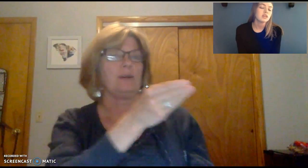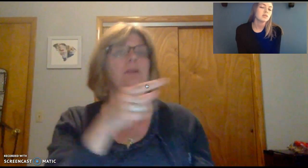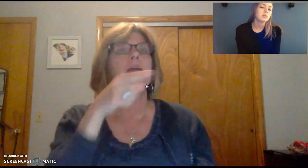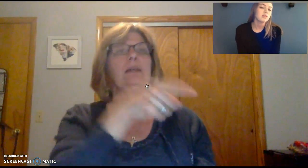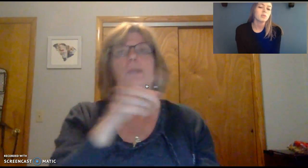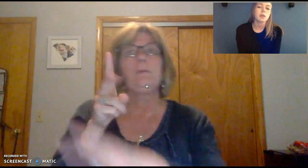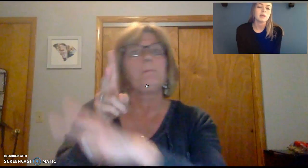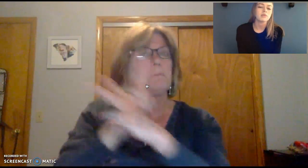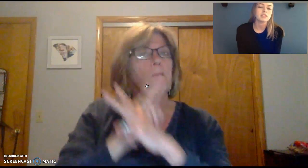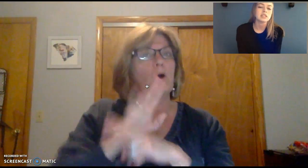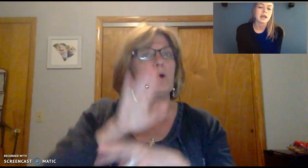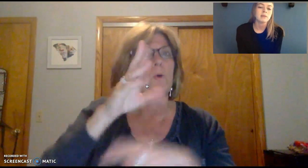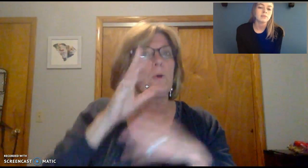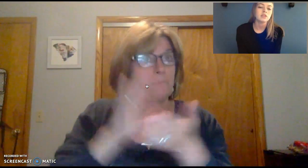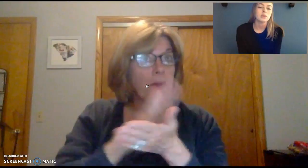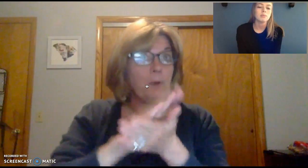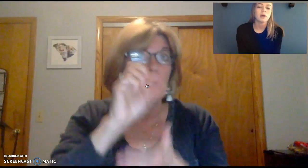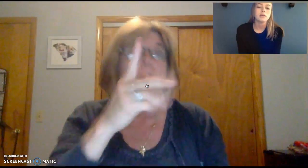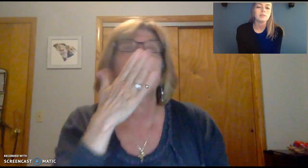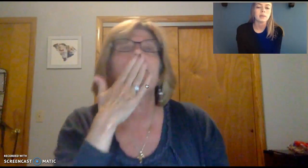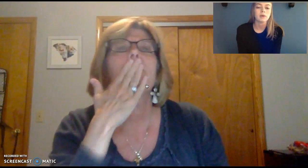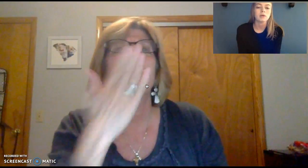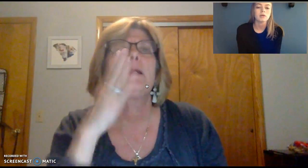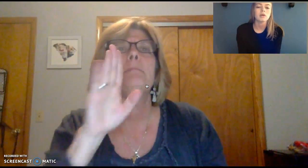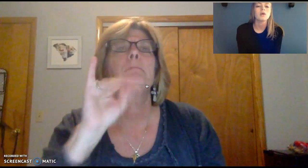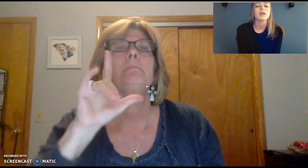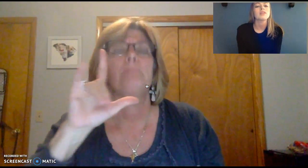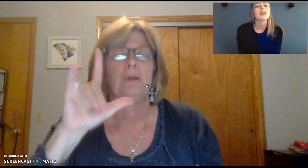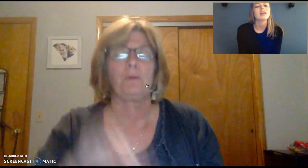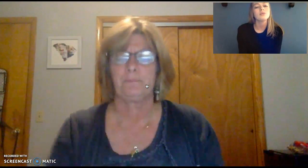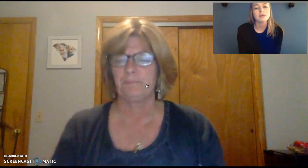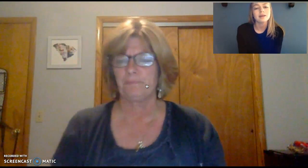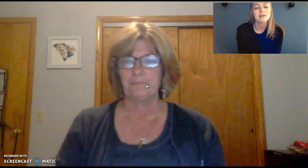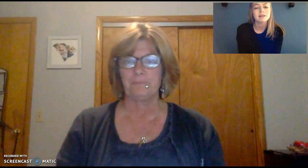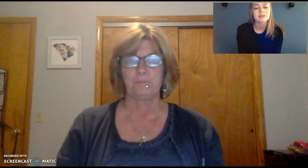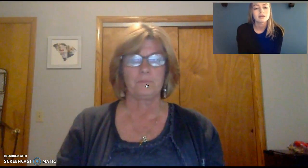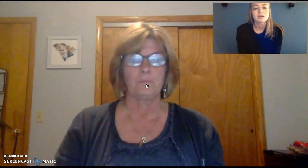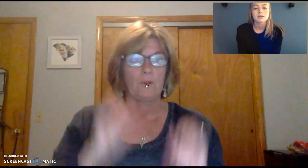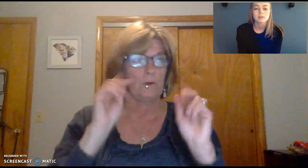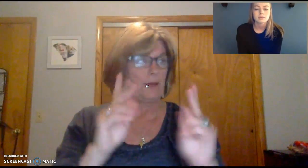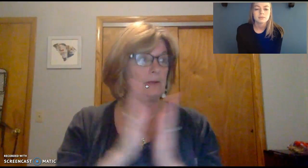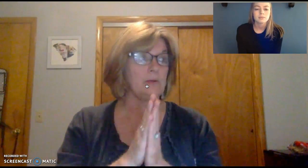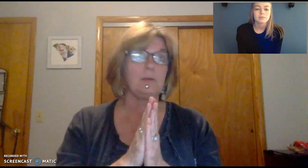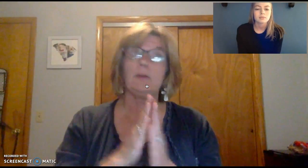if he could give you a paper for today, and you can borrow his paper. Okay, thank you, Bill.